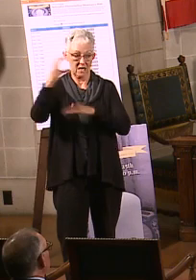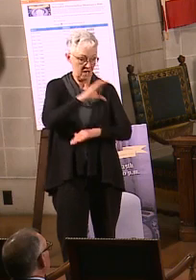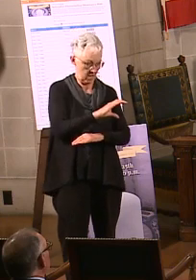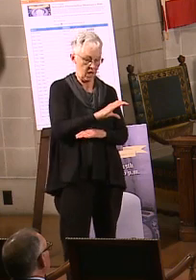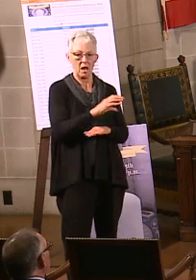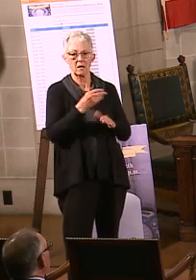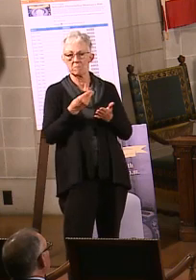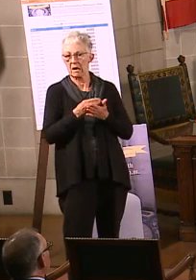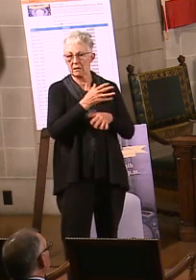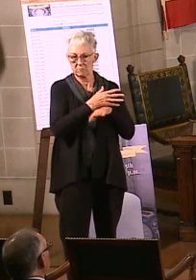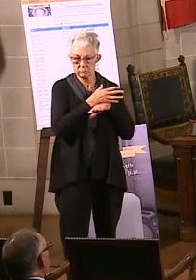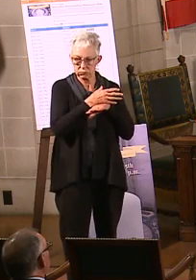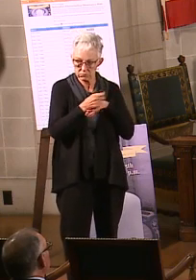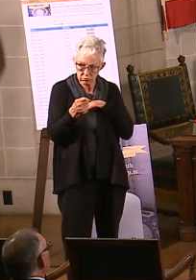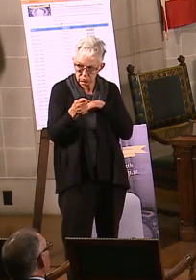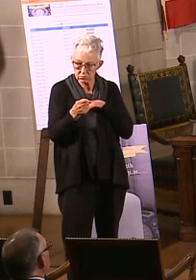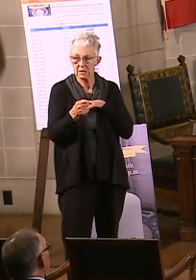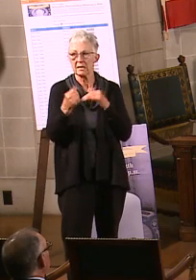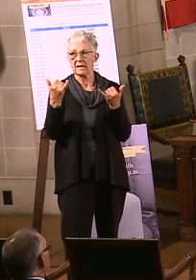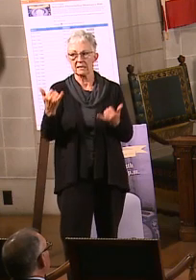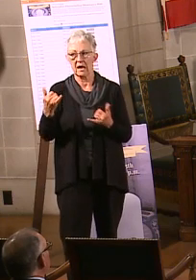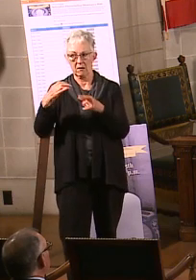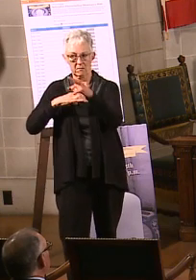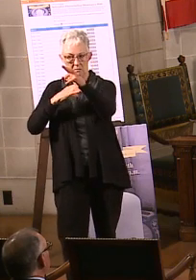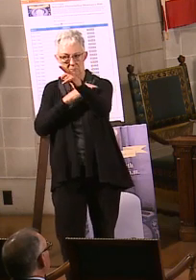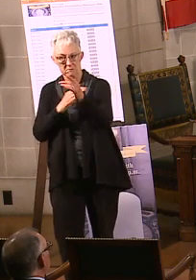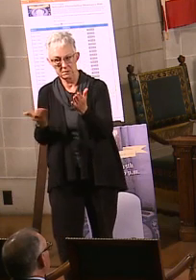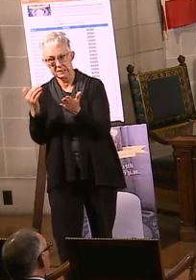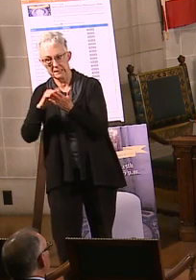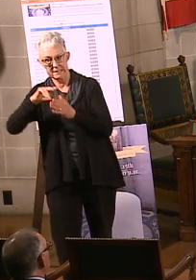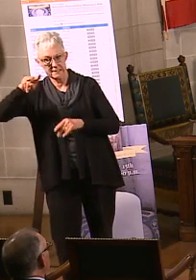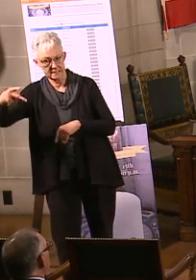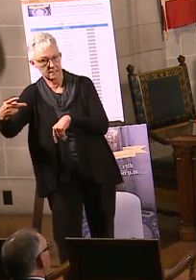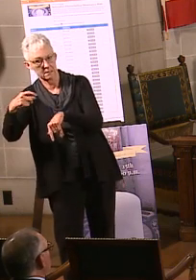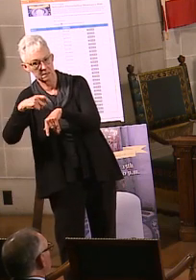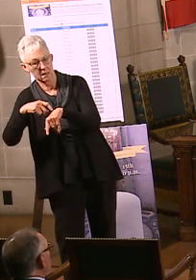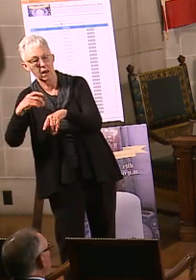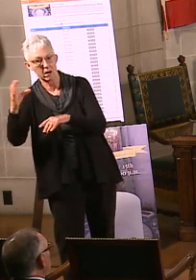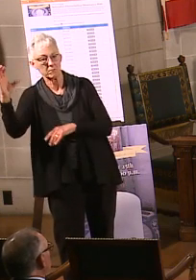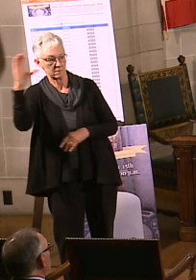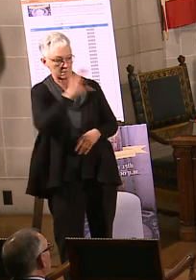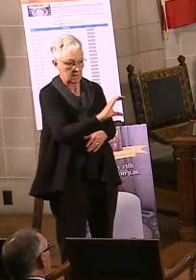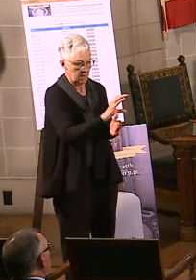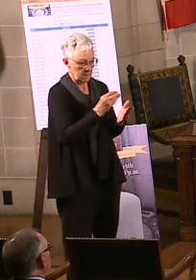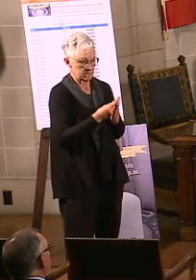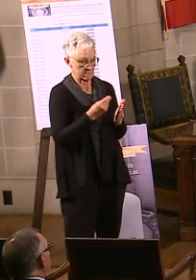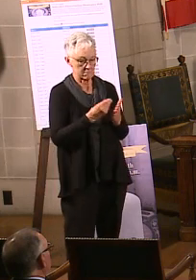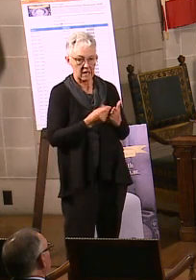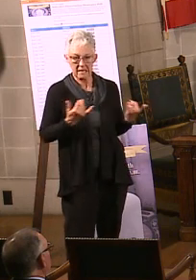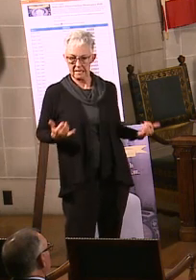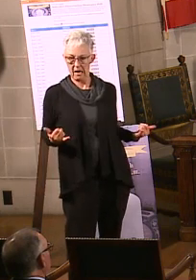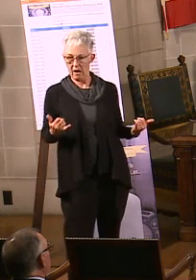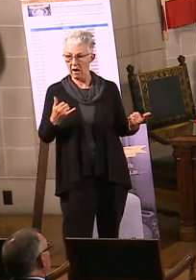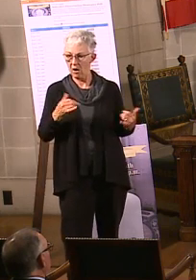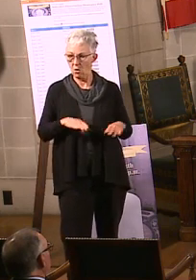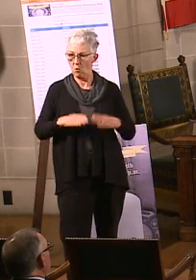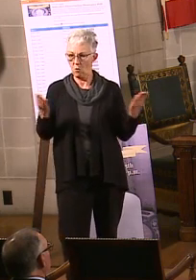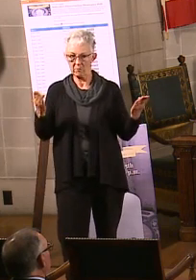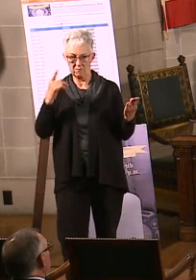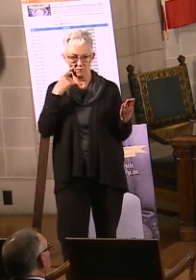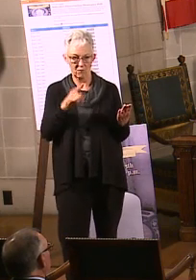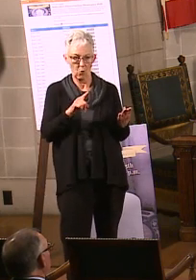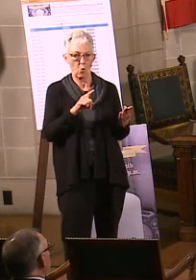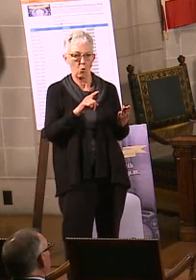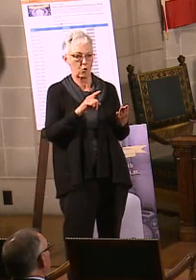that. And so that program is back out there for small businesses to work with their bankers. It is also available for rural